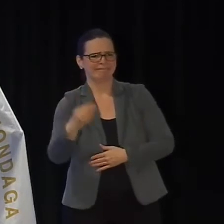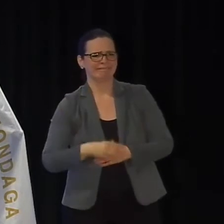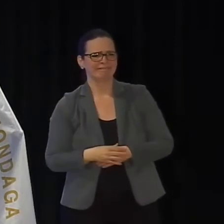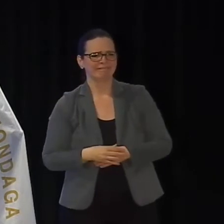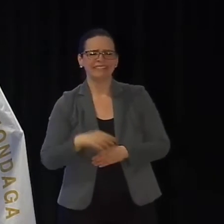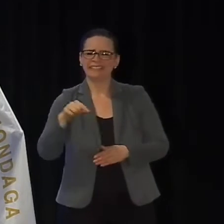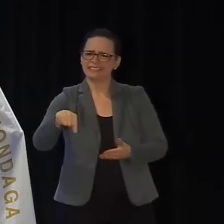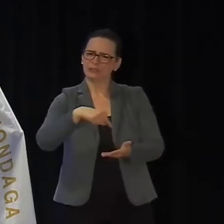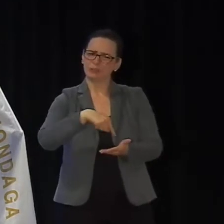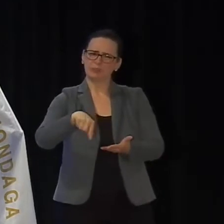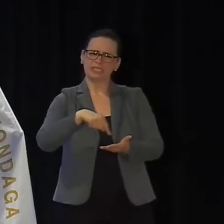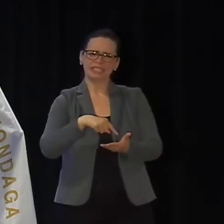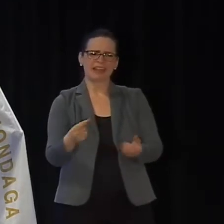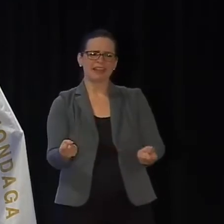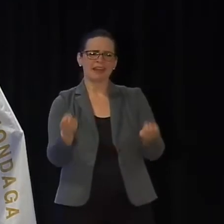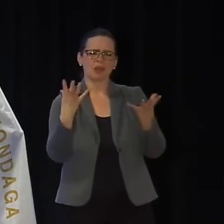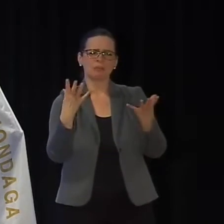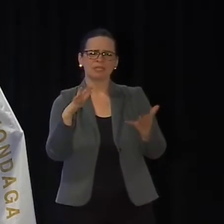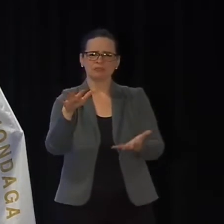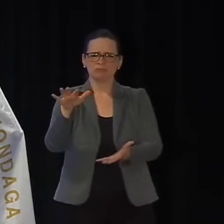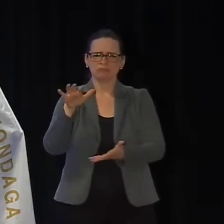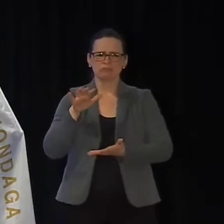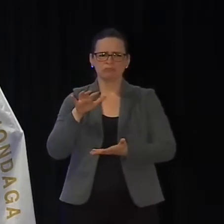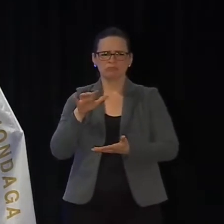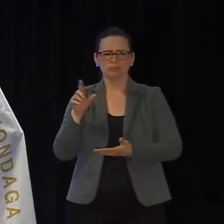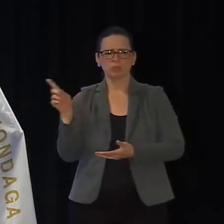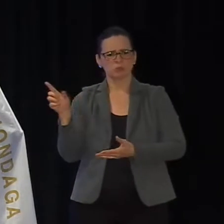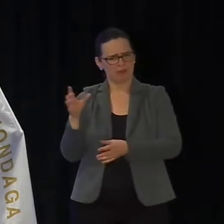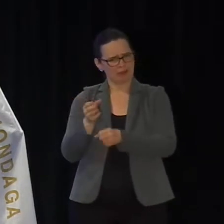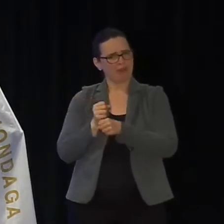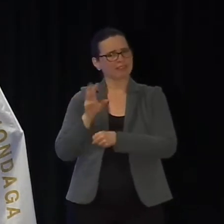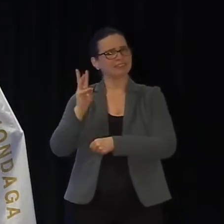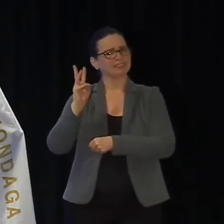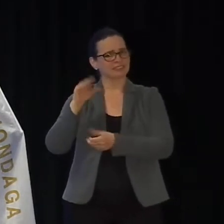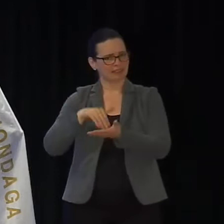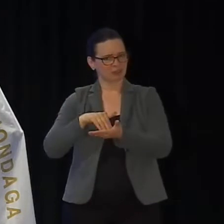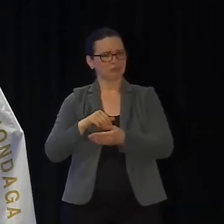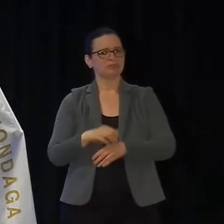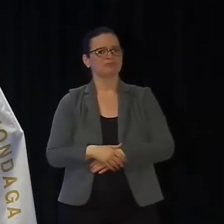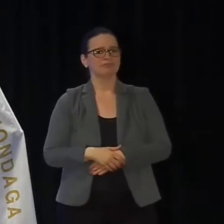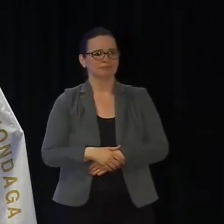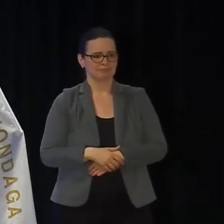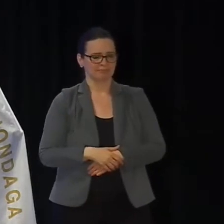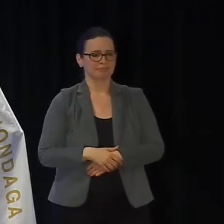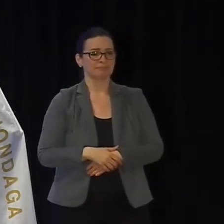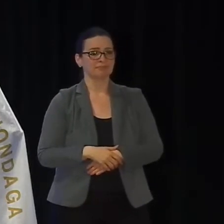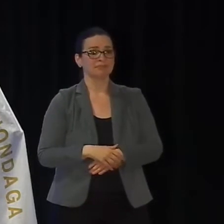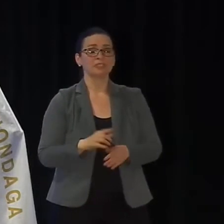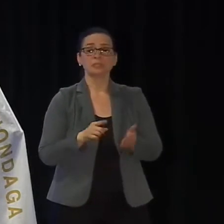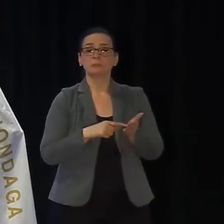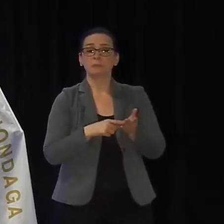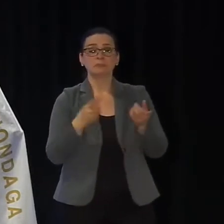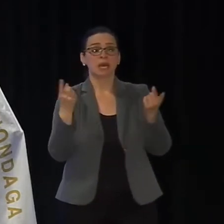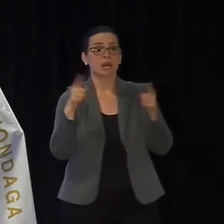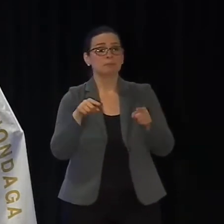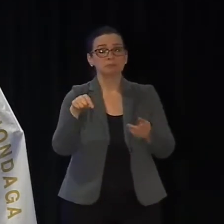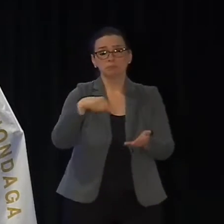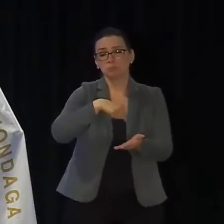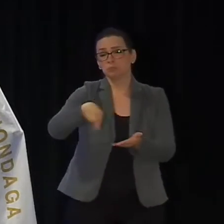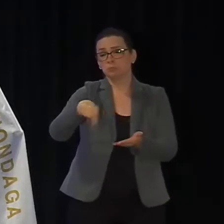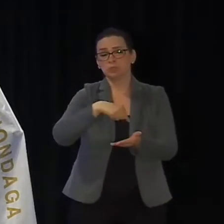about 6,000. So we had about 6,000. Sometimes sometimes what happens too, Andrew, is during the week